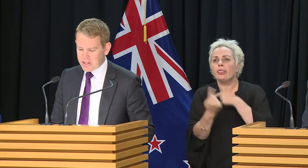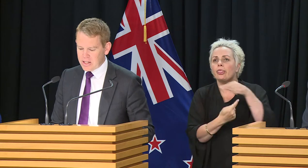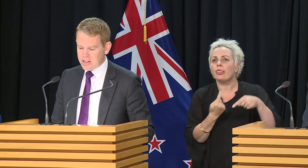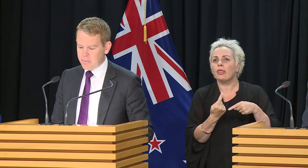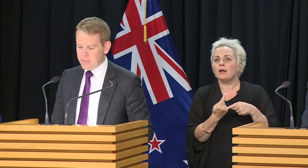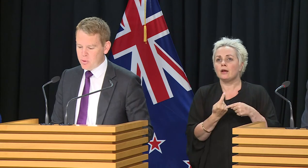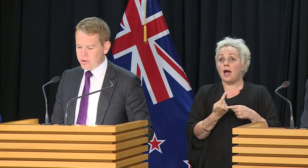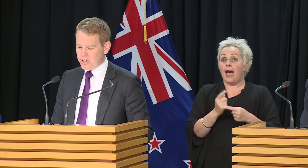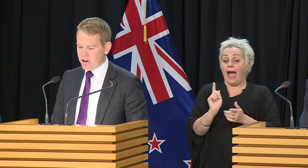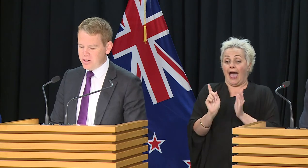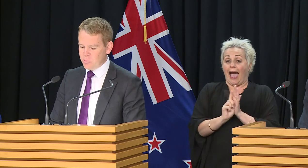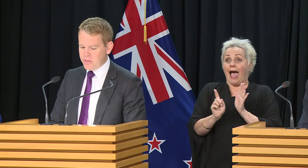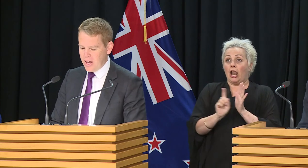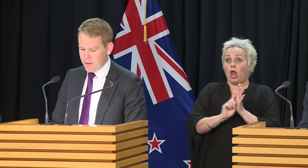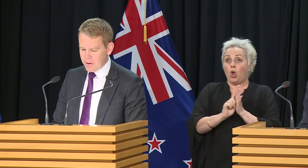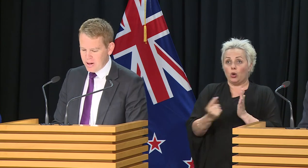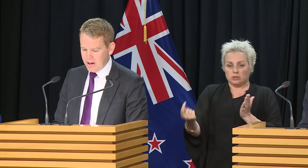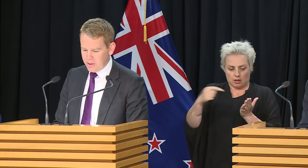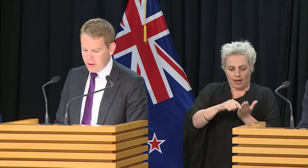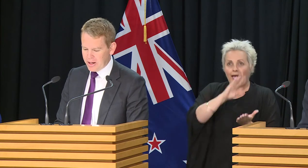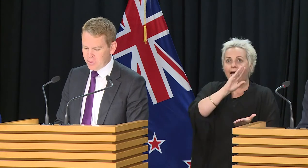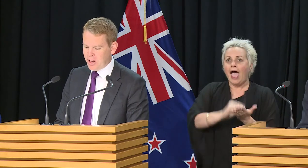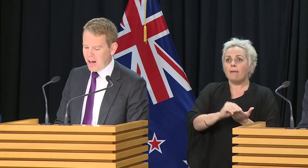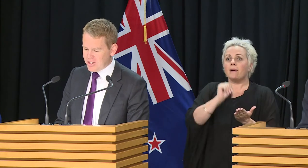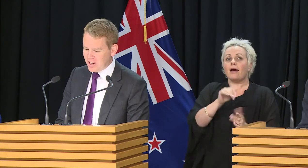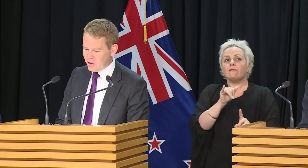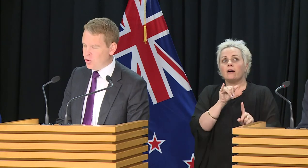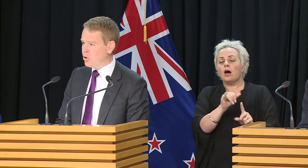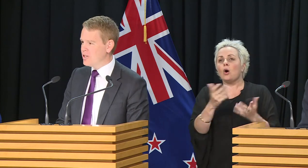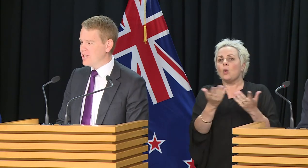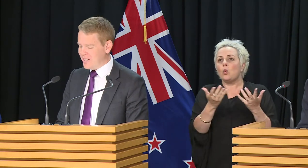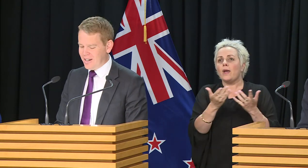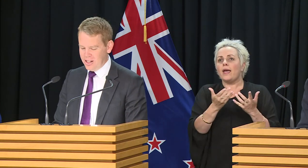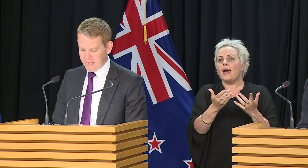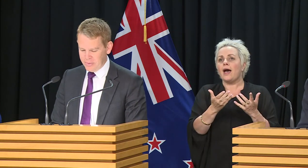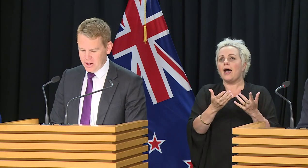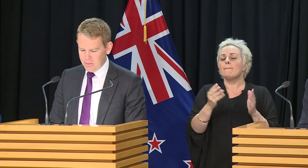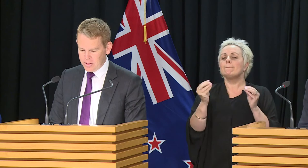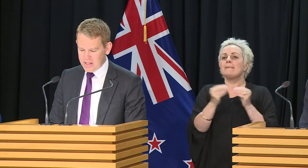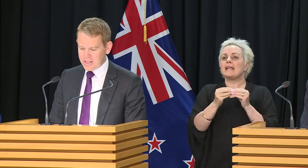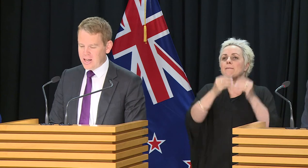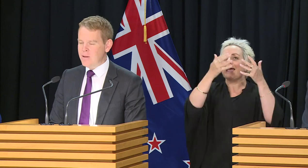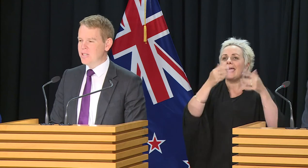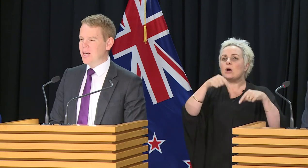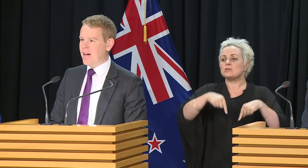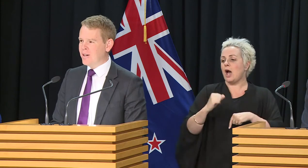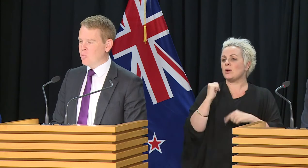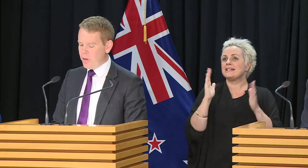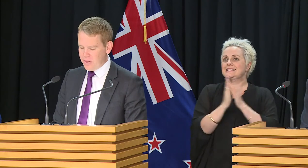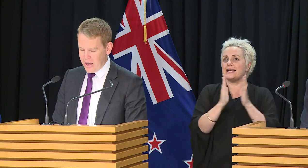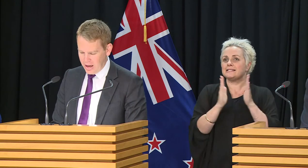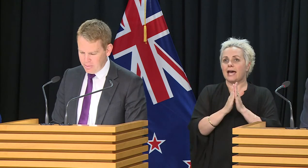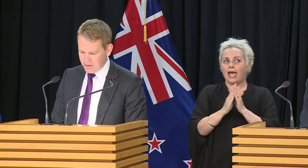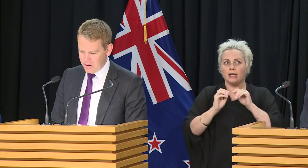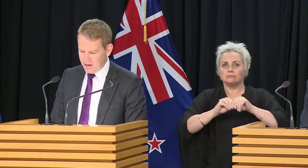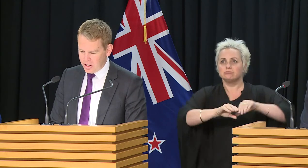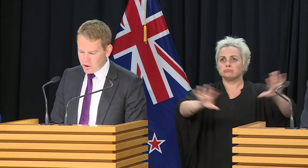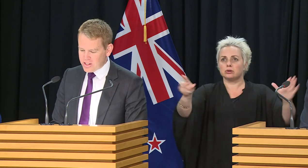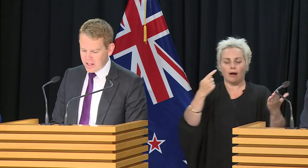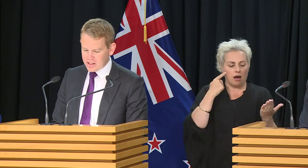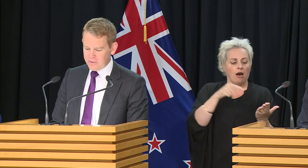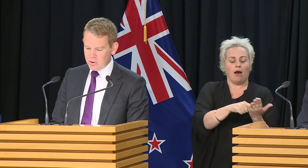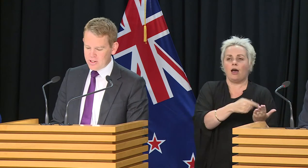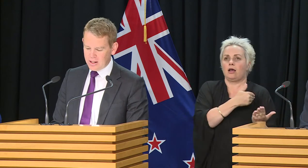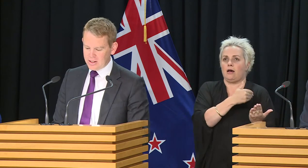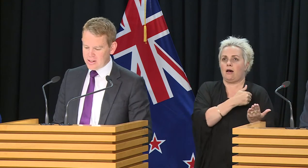has been sent to people who signed in with the app at the Beckenham Countdown on Sunday. Please keep scanning with the app. It